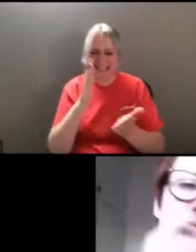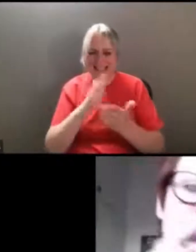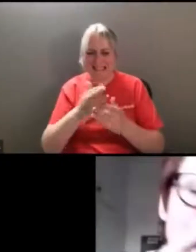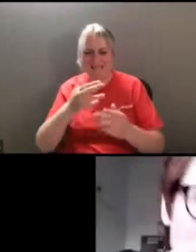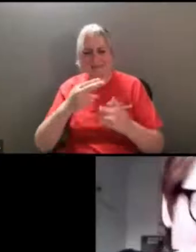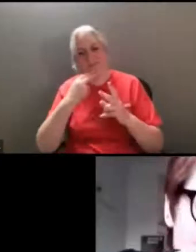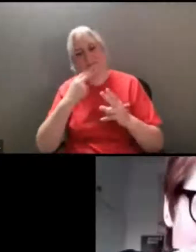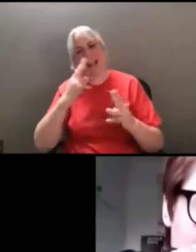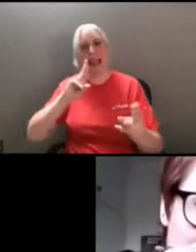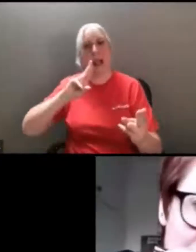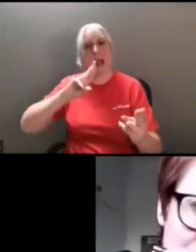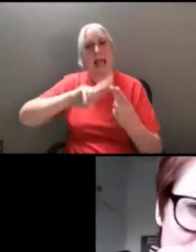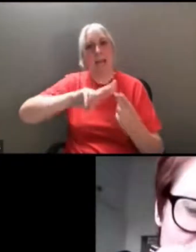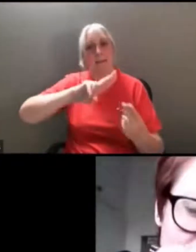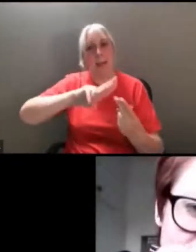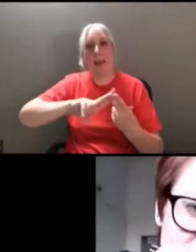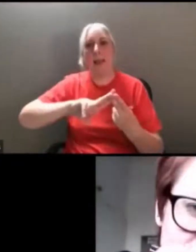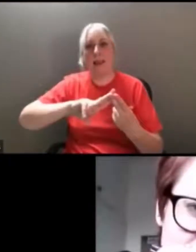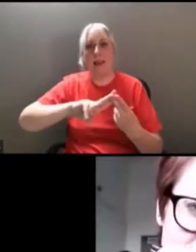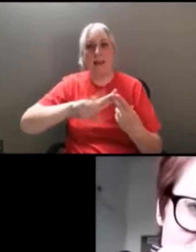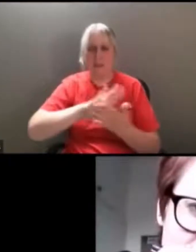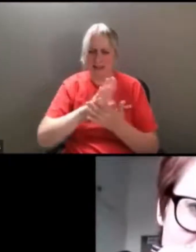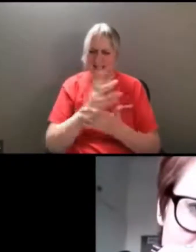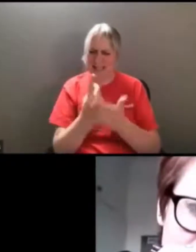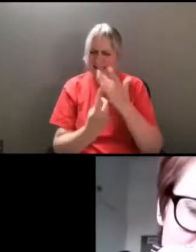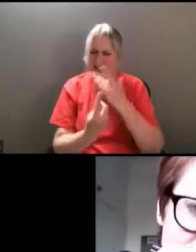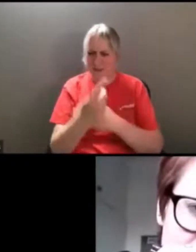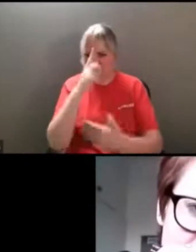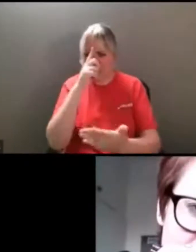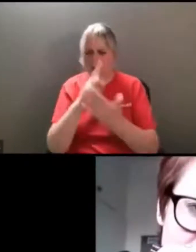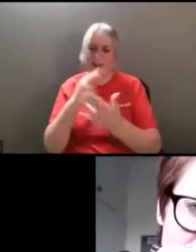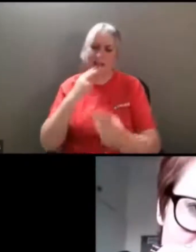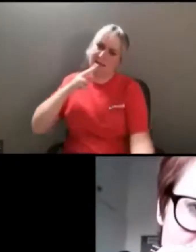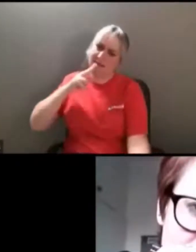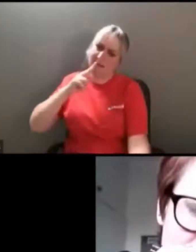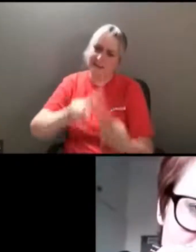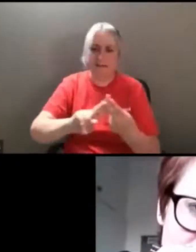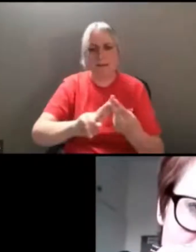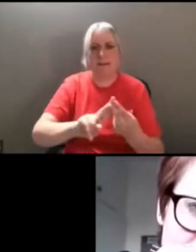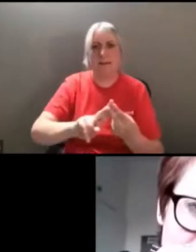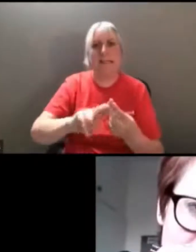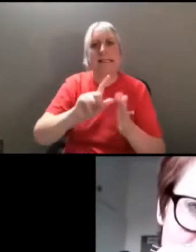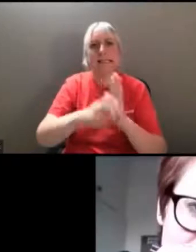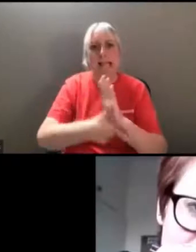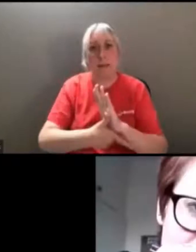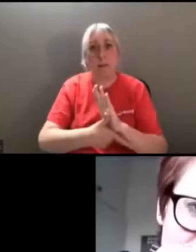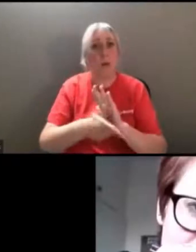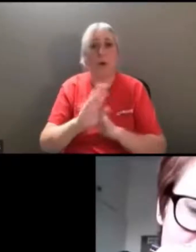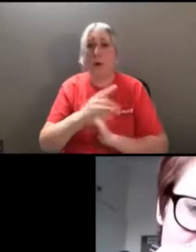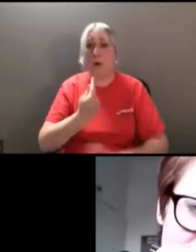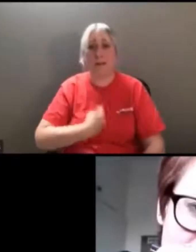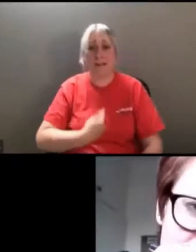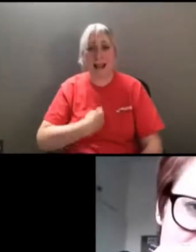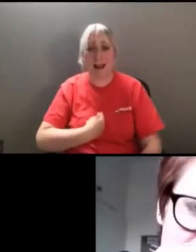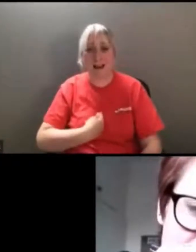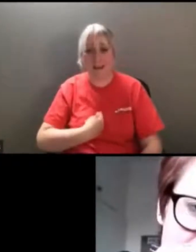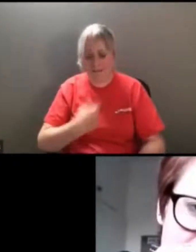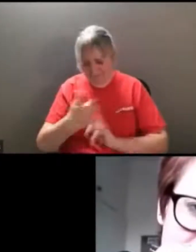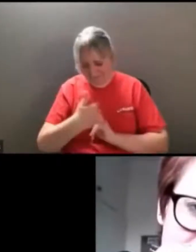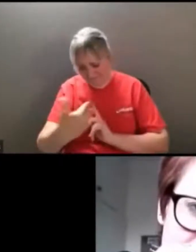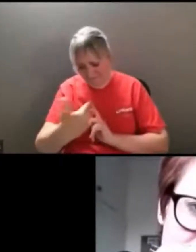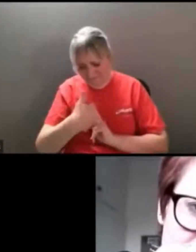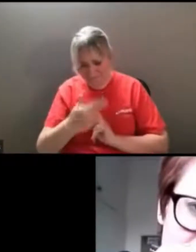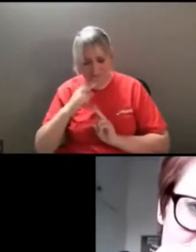an individual by others rather than by self-definition, and in contrast to most other equality